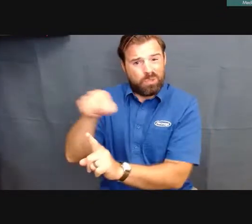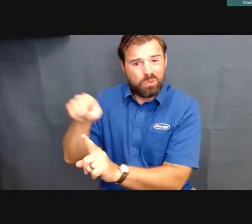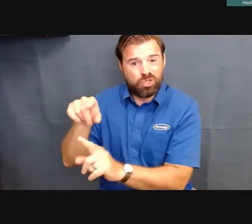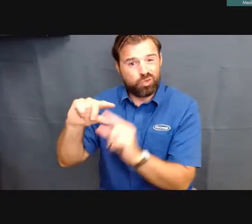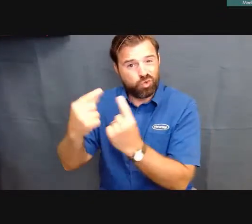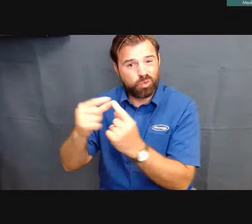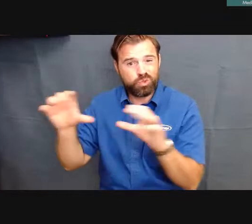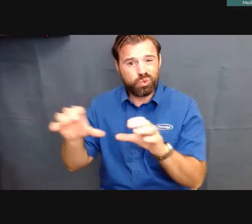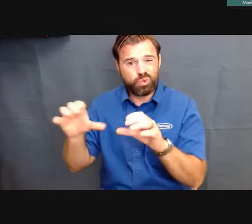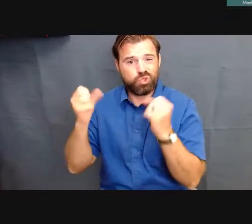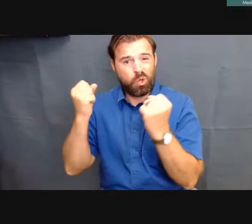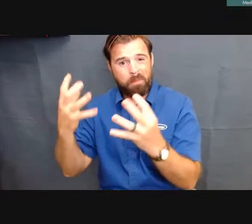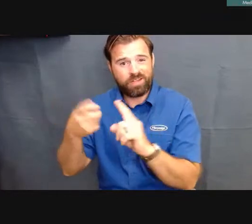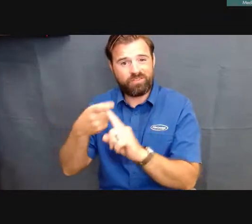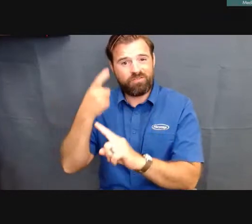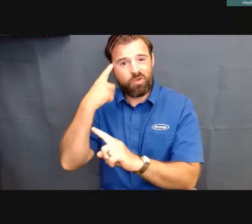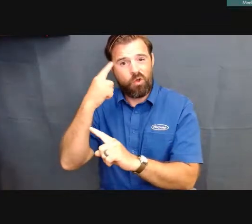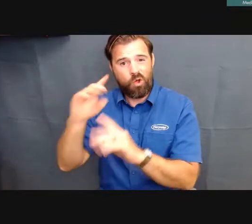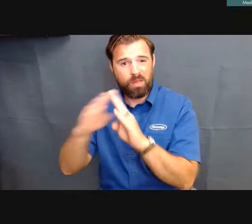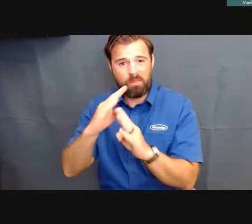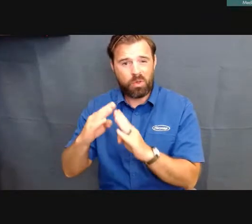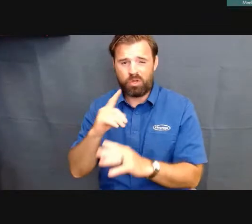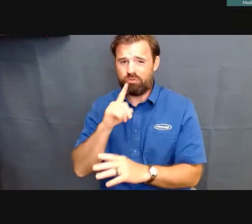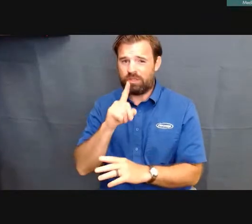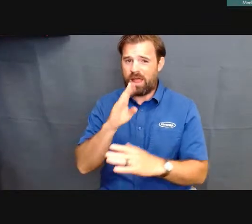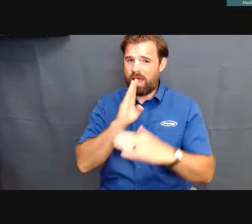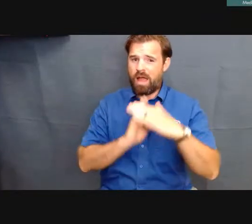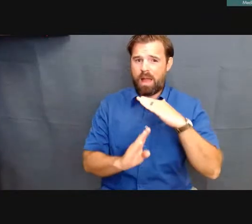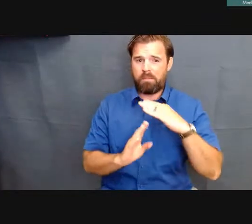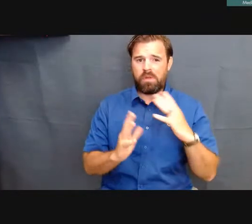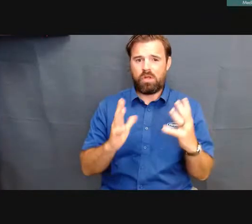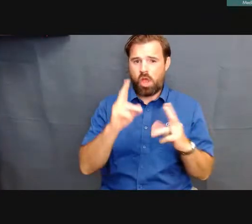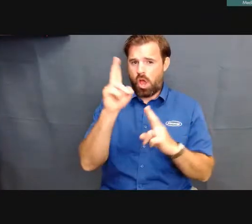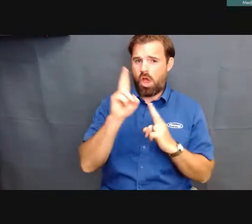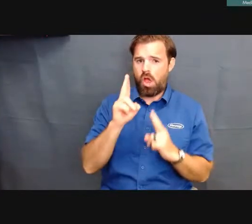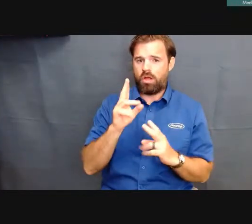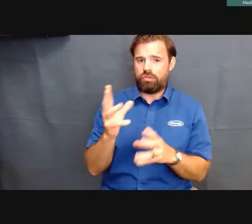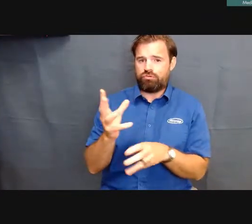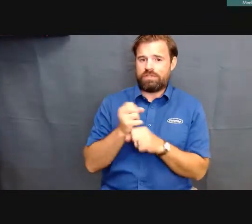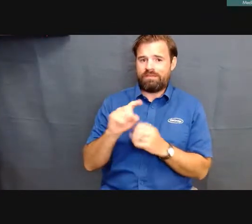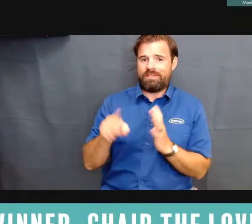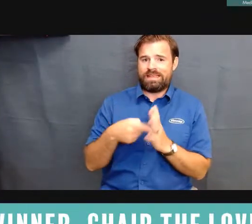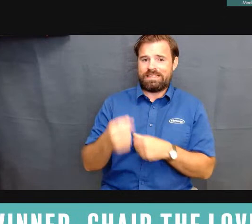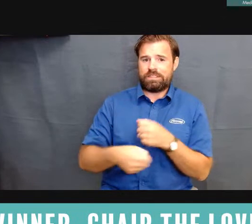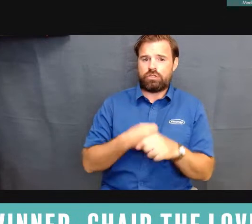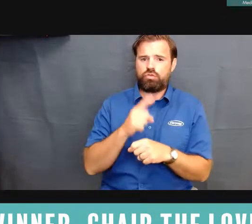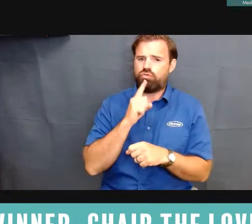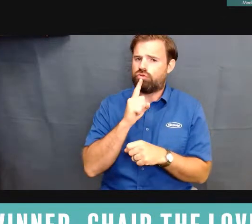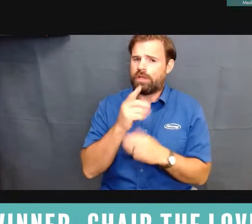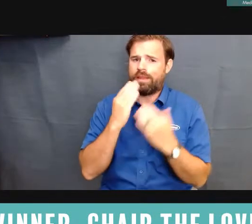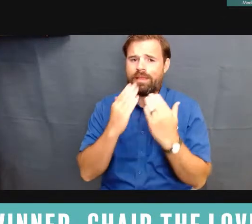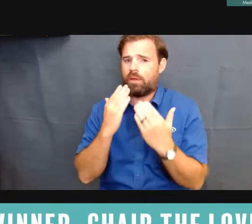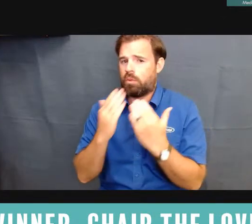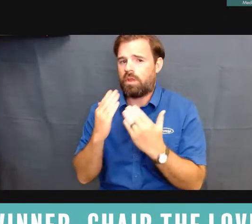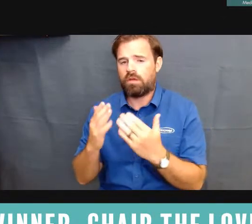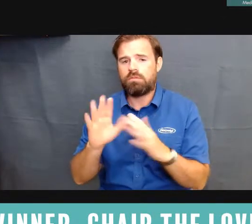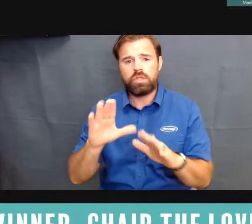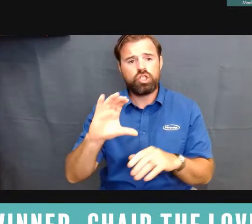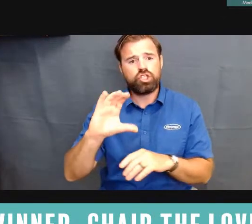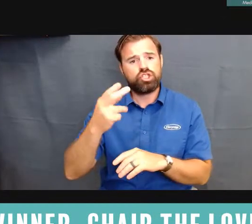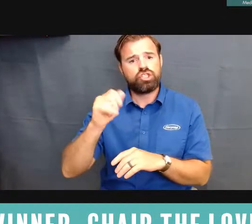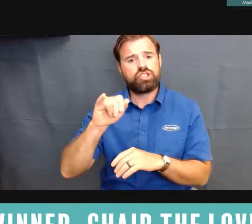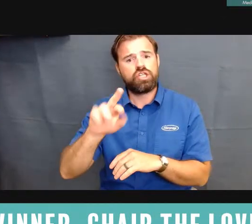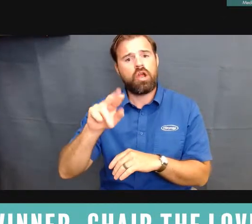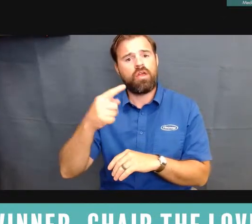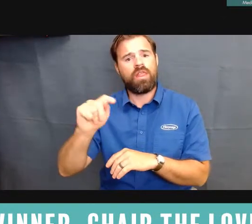so much for the community. We're certainly honored and humbled to be the recipient this year, and we certainly thank you. Share the Love's